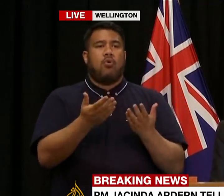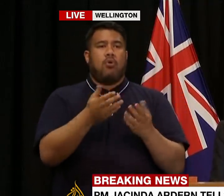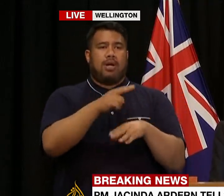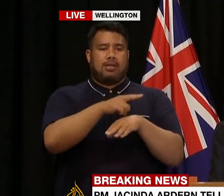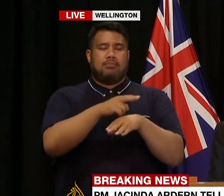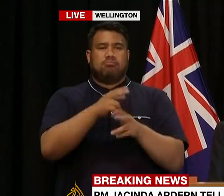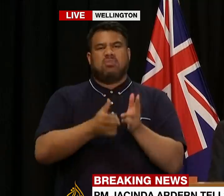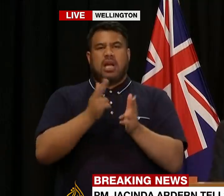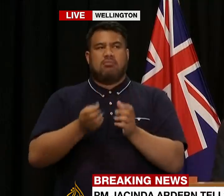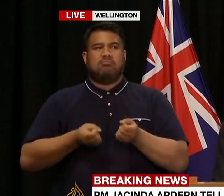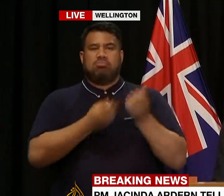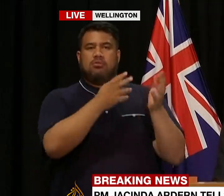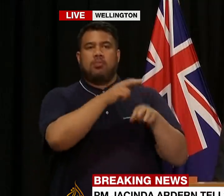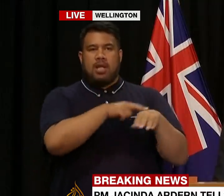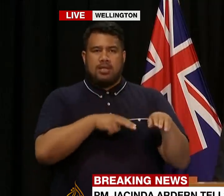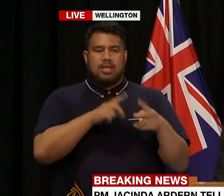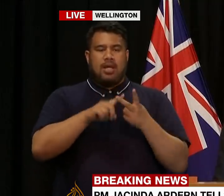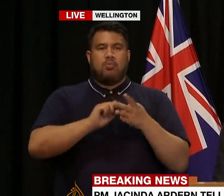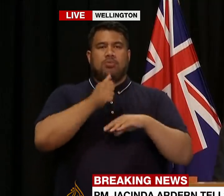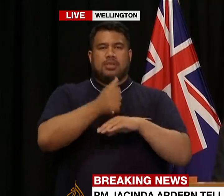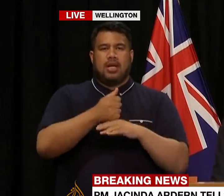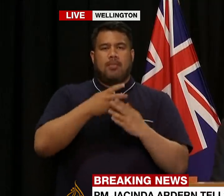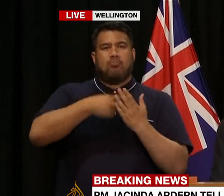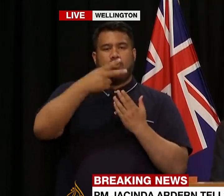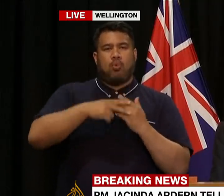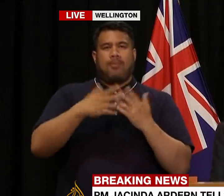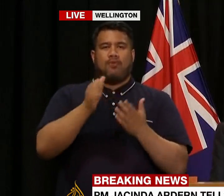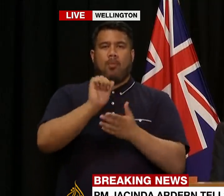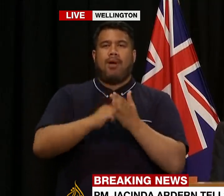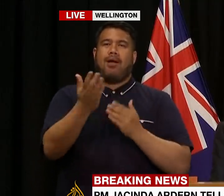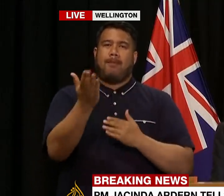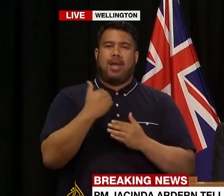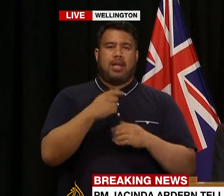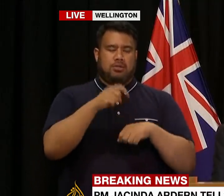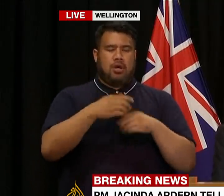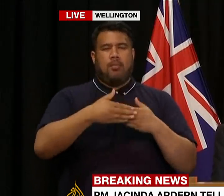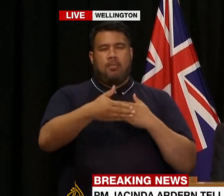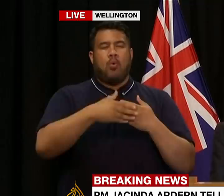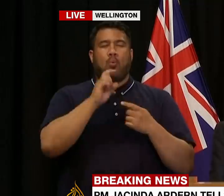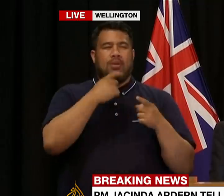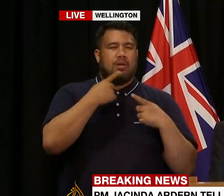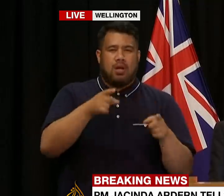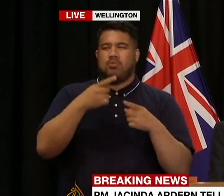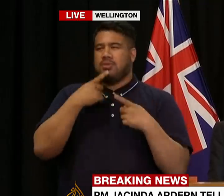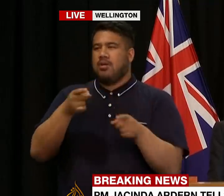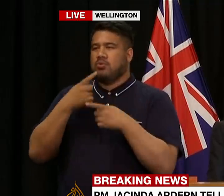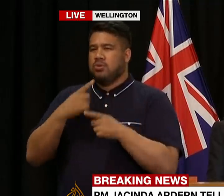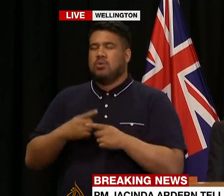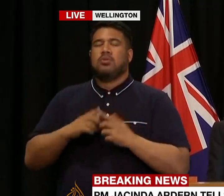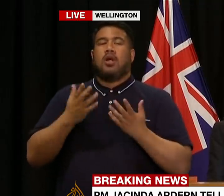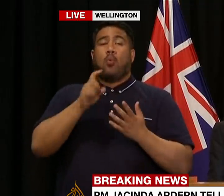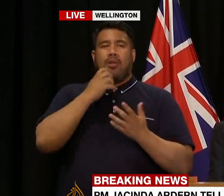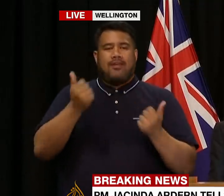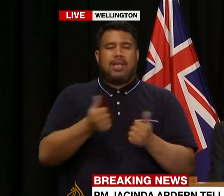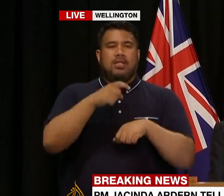rifles, and the duration of the buyback scheme. I can assure people that there will be time for the returns to be made and that